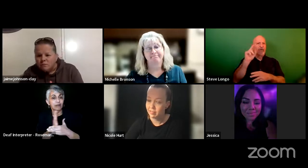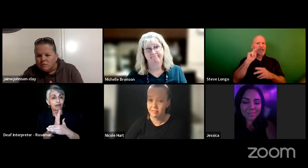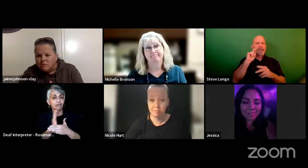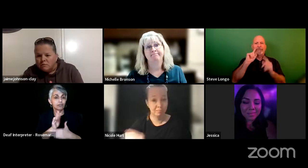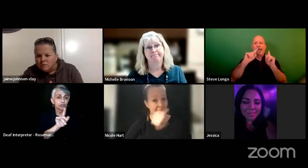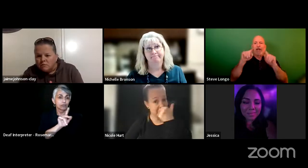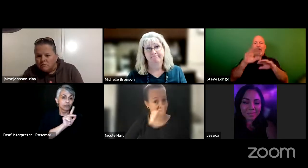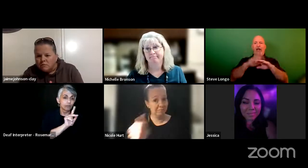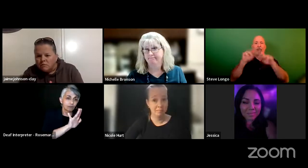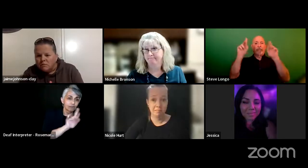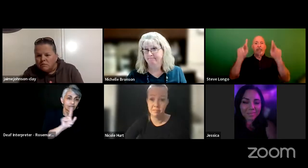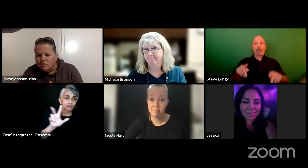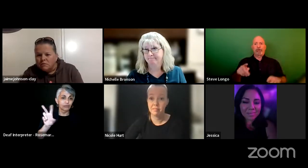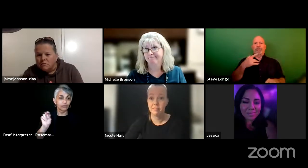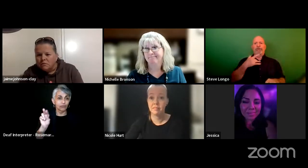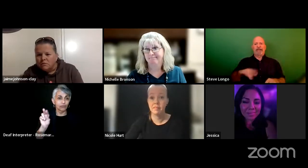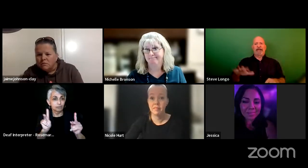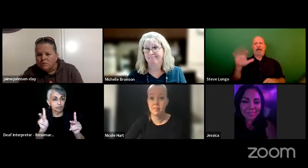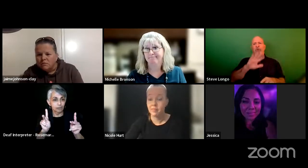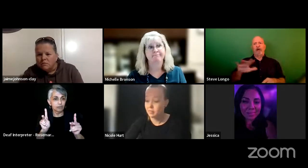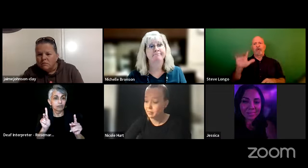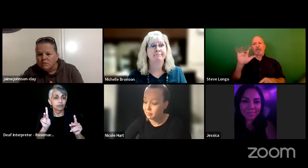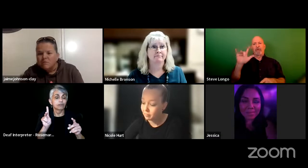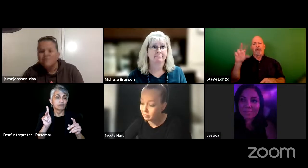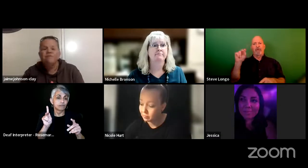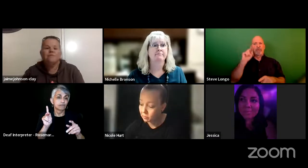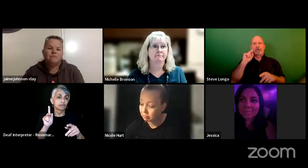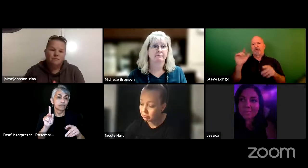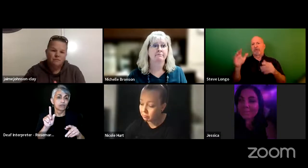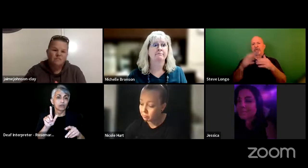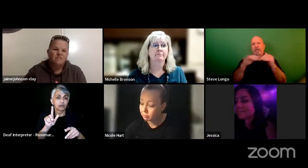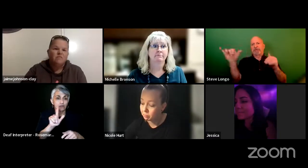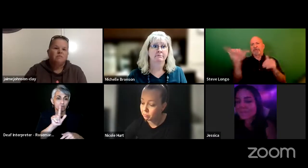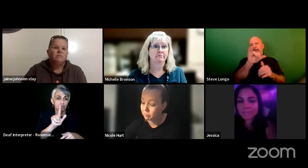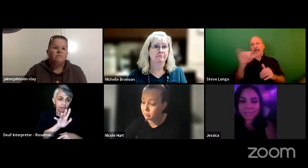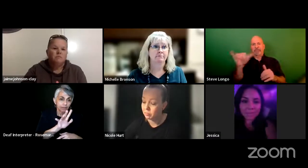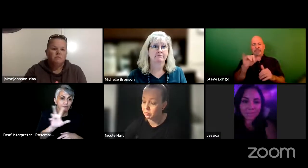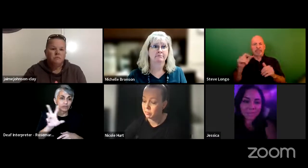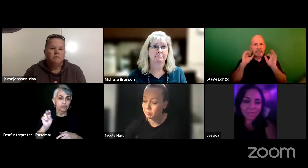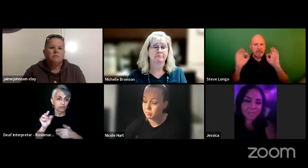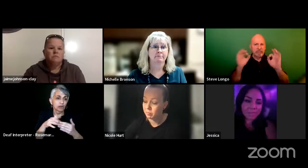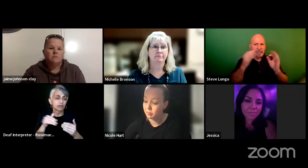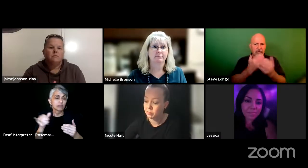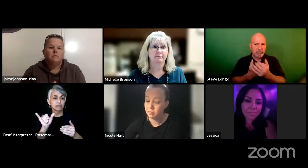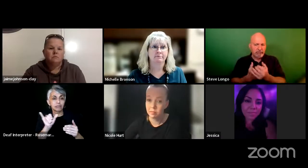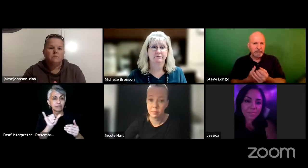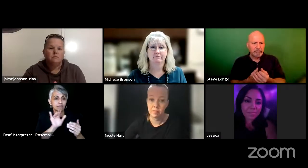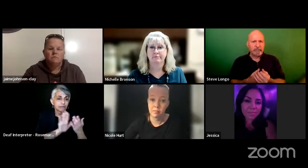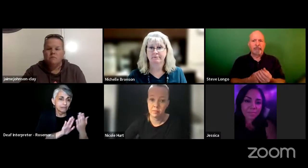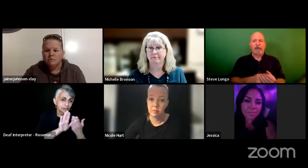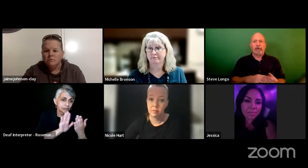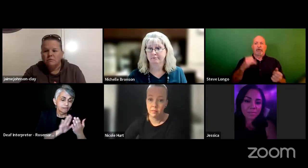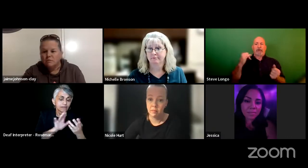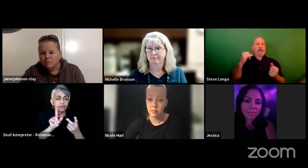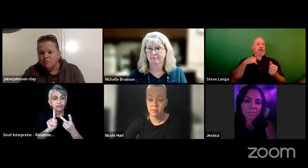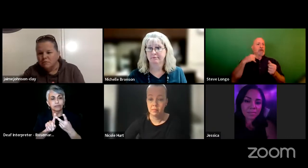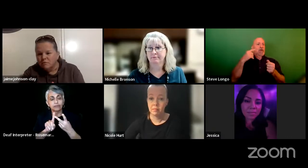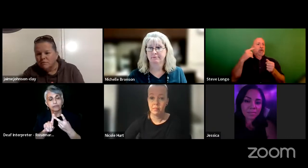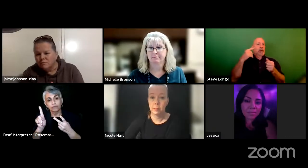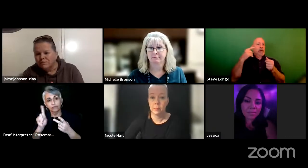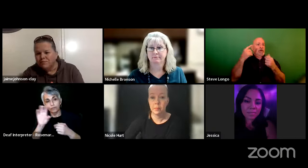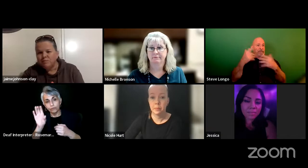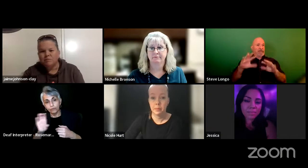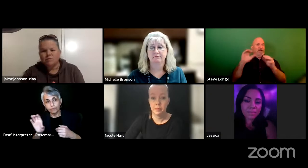And typically the average is 25 to 30. In person, it was about the same. So it looks like